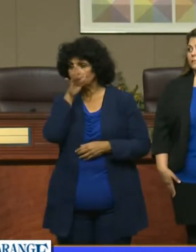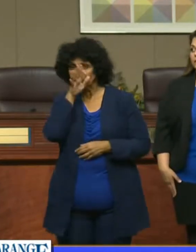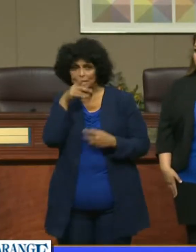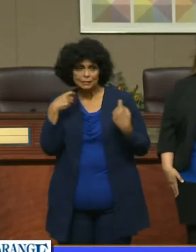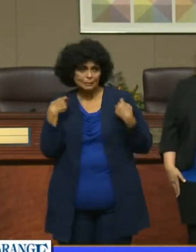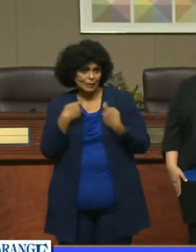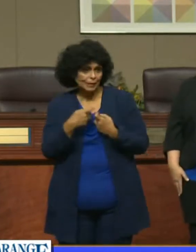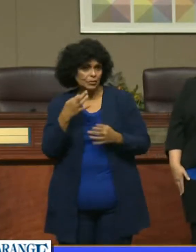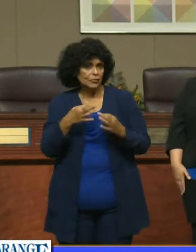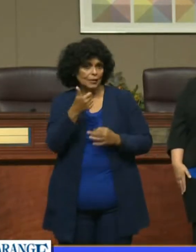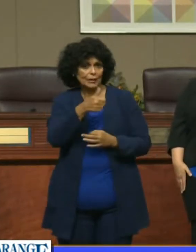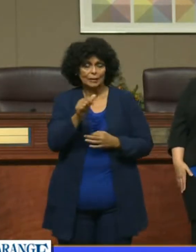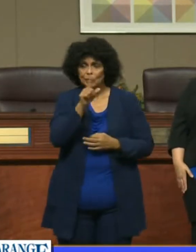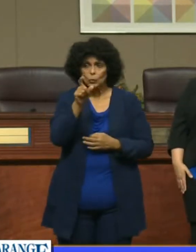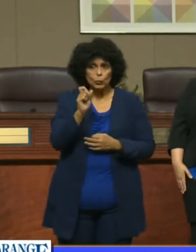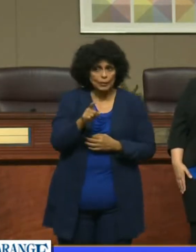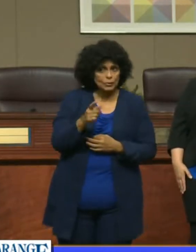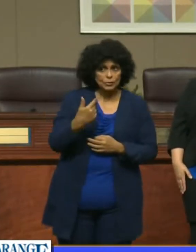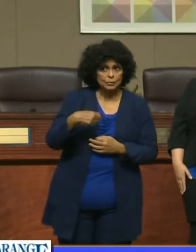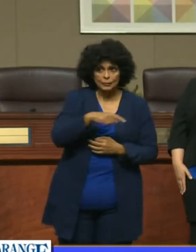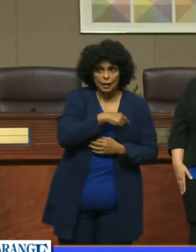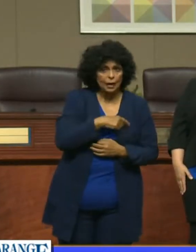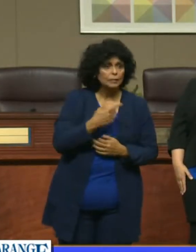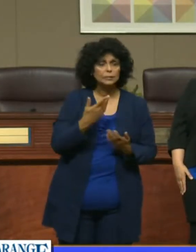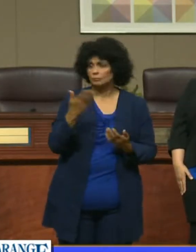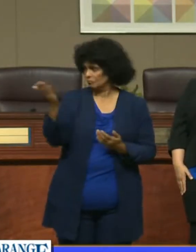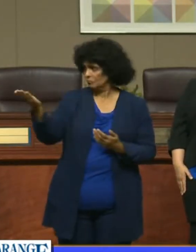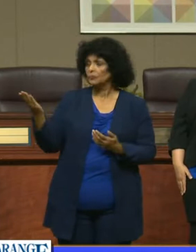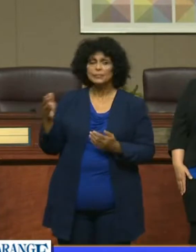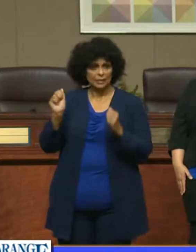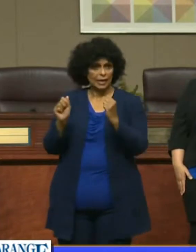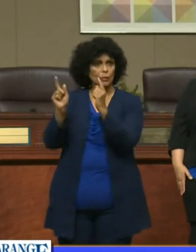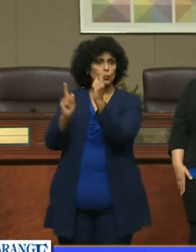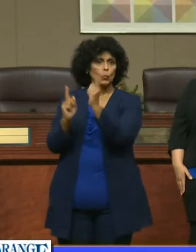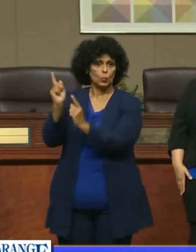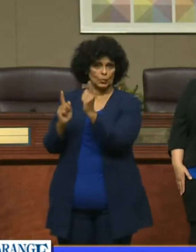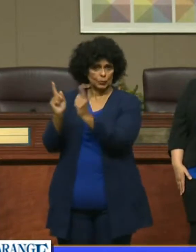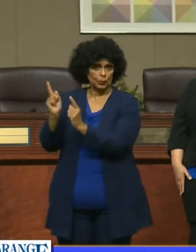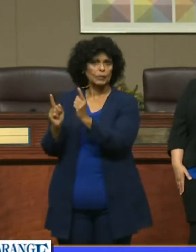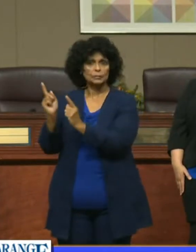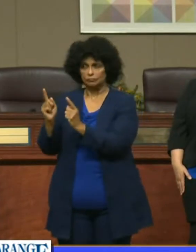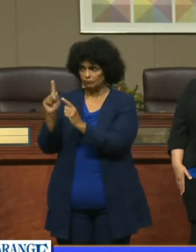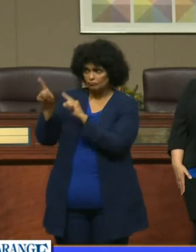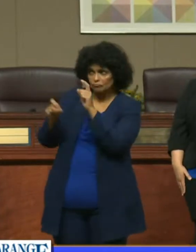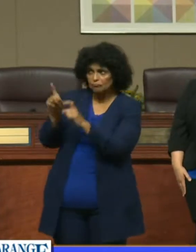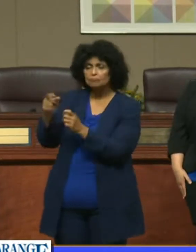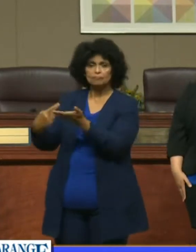there are any questions of any of us, they're available for one-on-ones. All right, thank you very much.